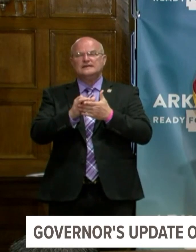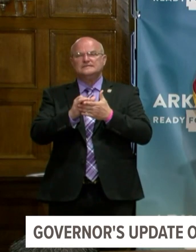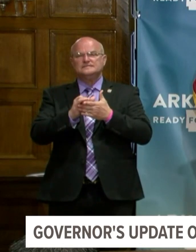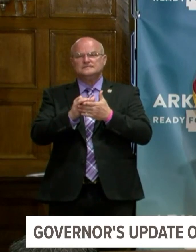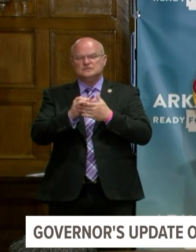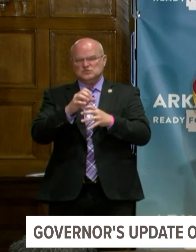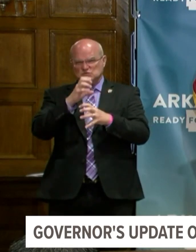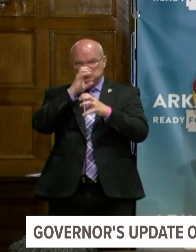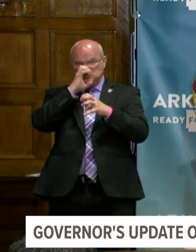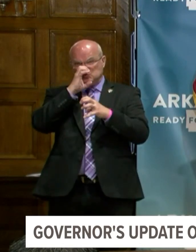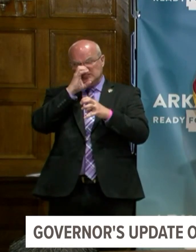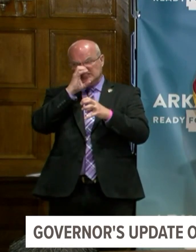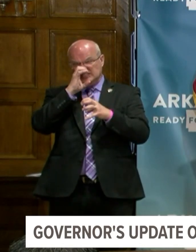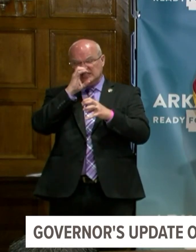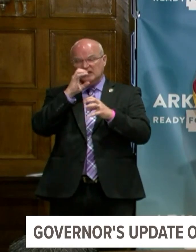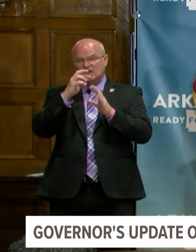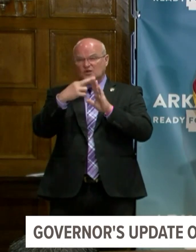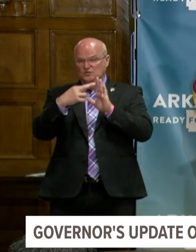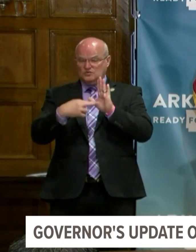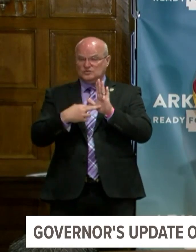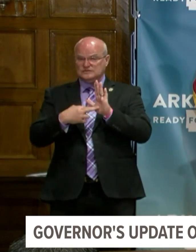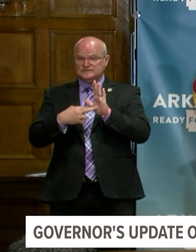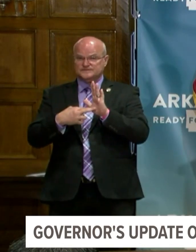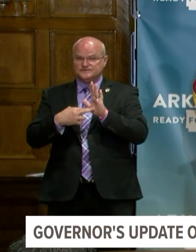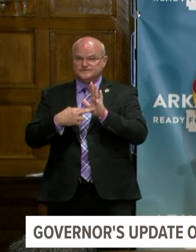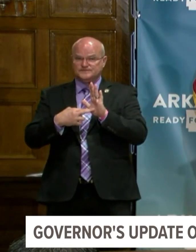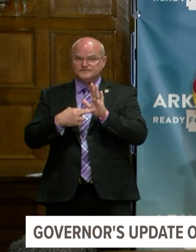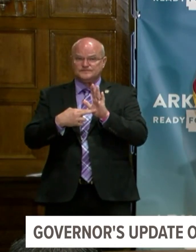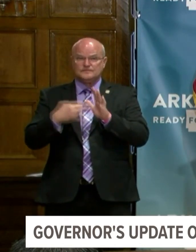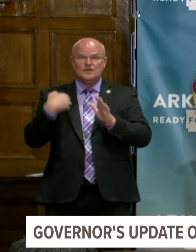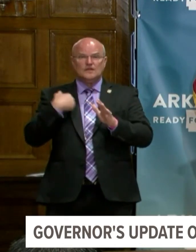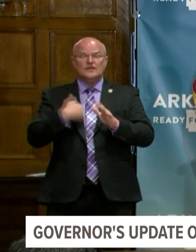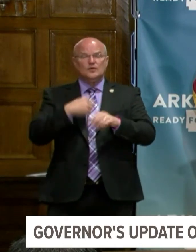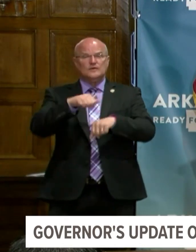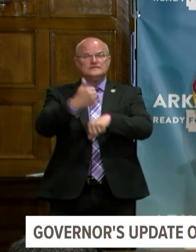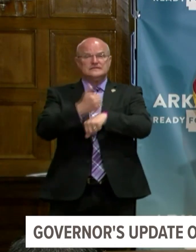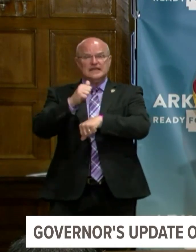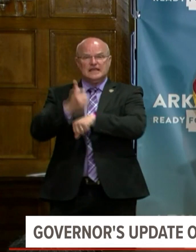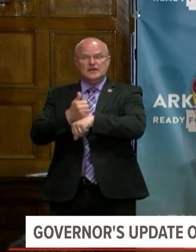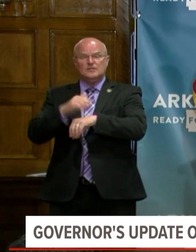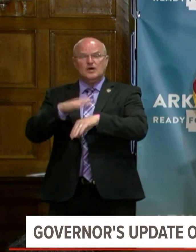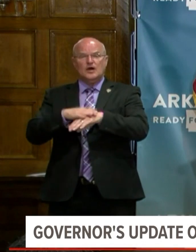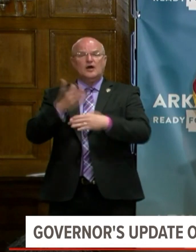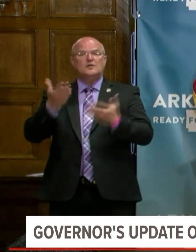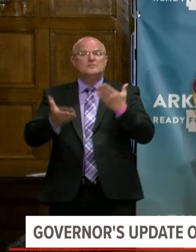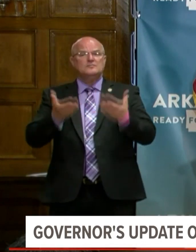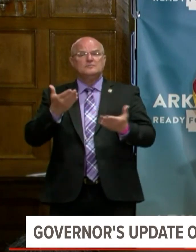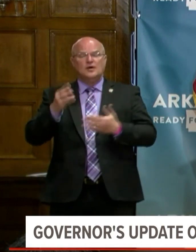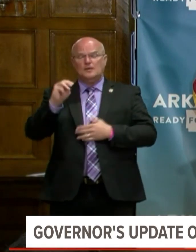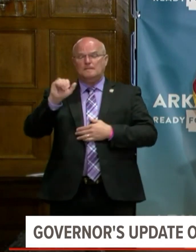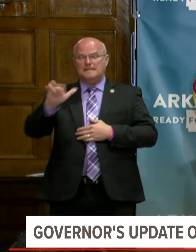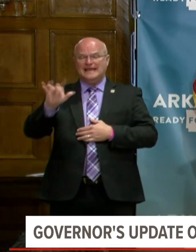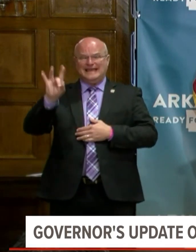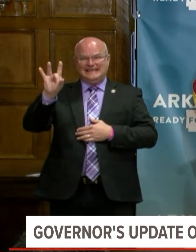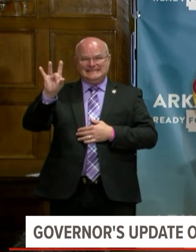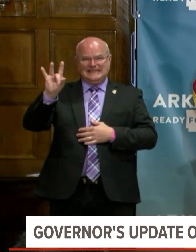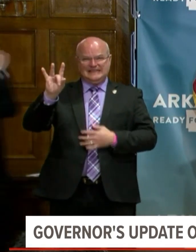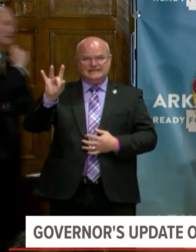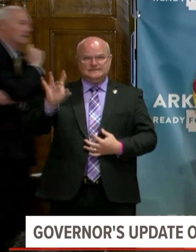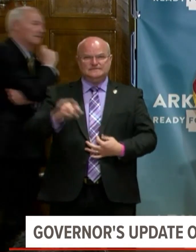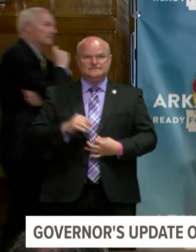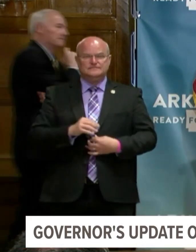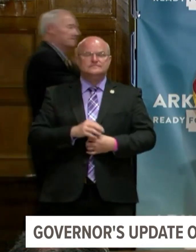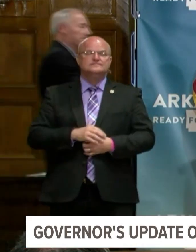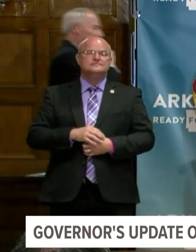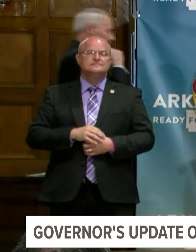fairly stringent requirements that we've placed on May 18th.